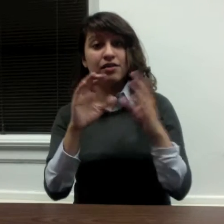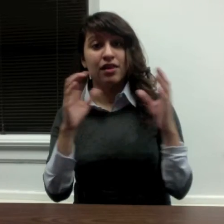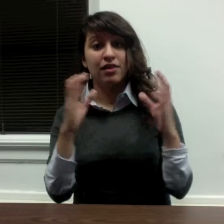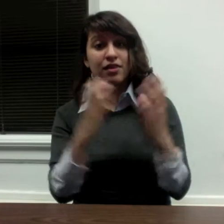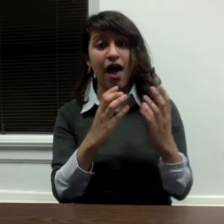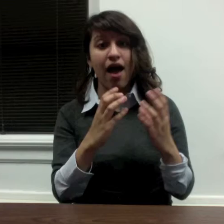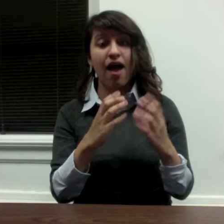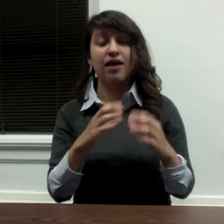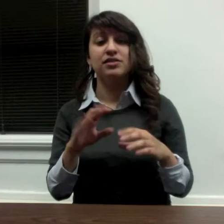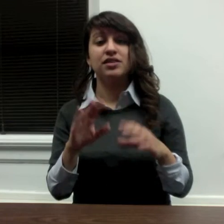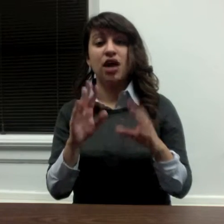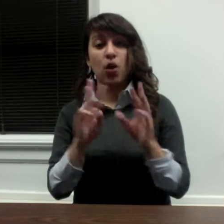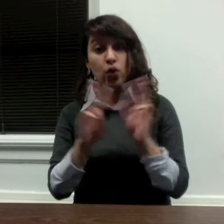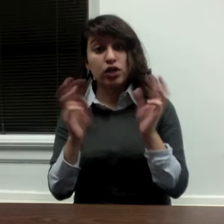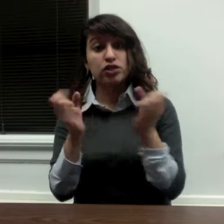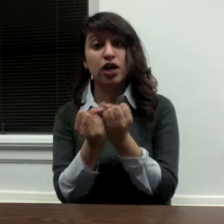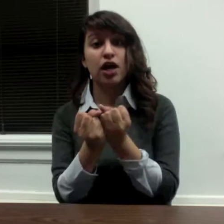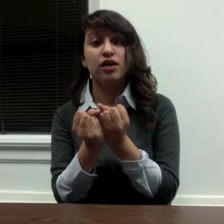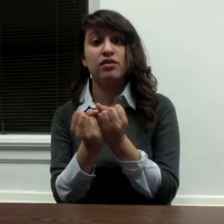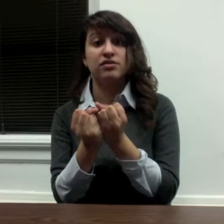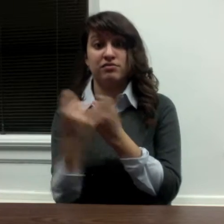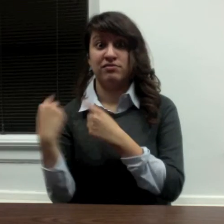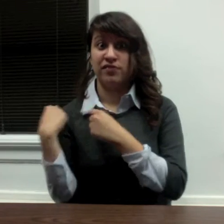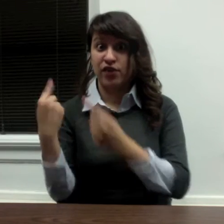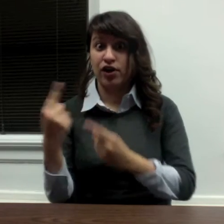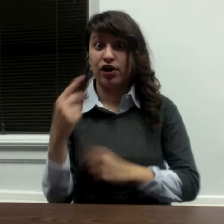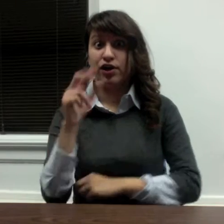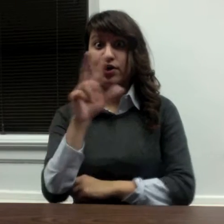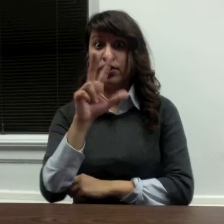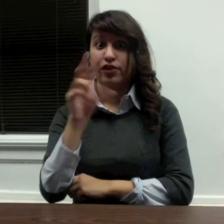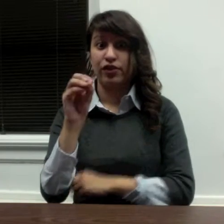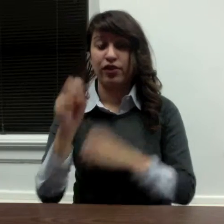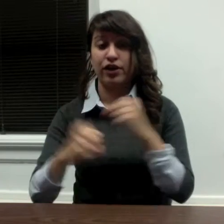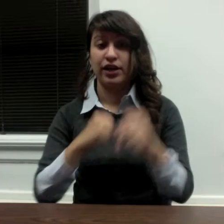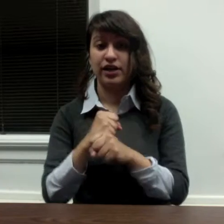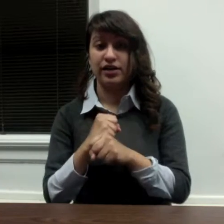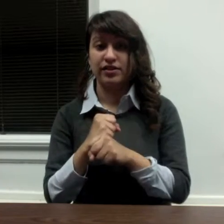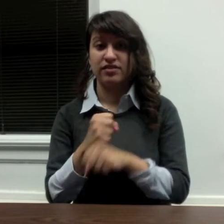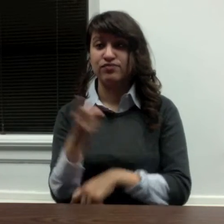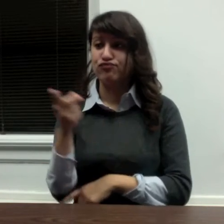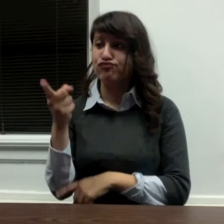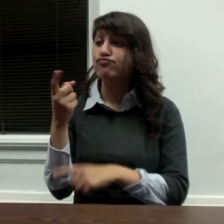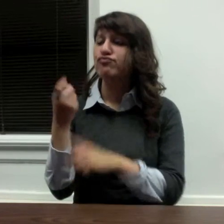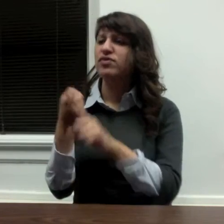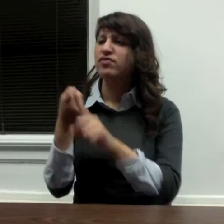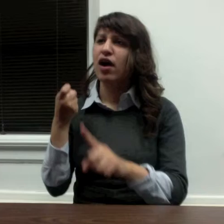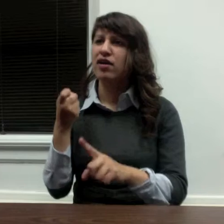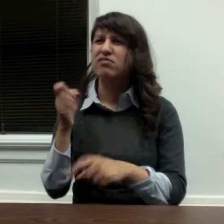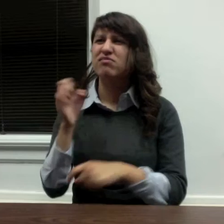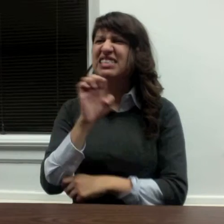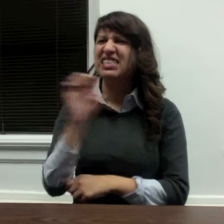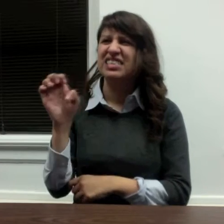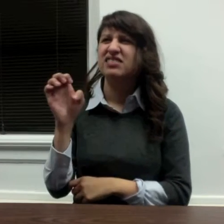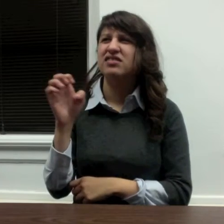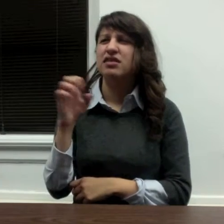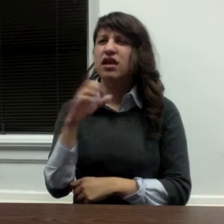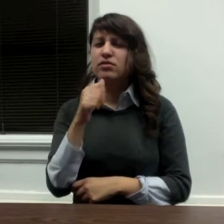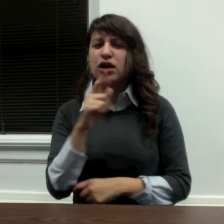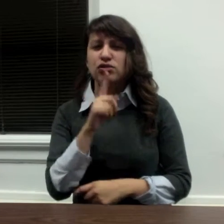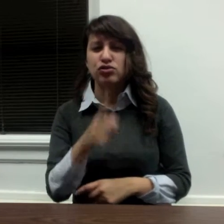for approximately 30 years. She's from out east, and I don't remember exactly the school that she works for, or